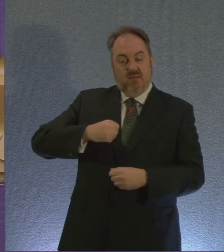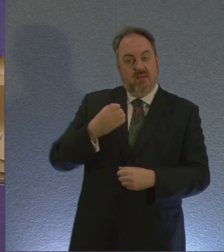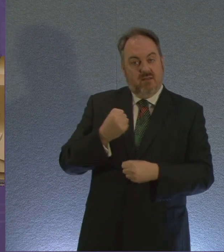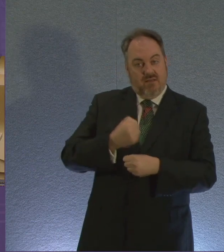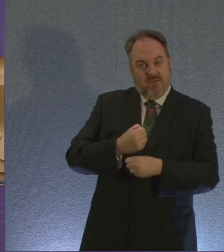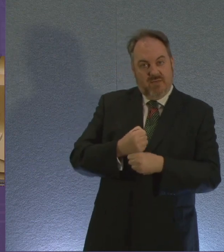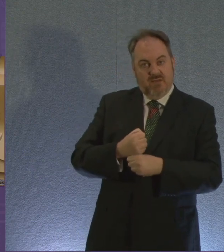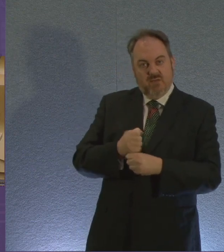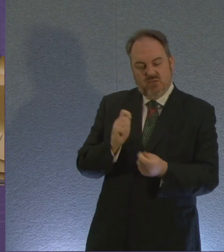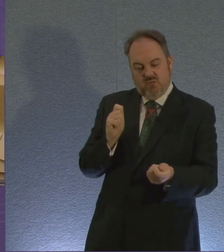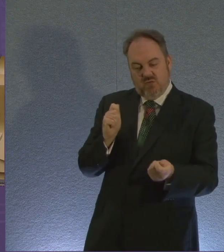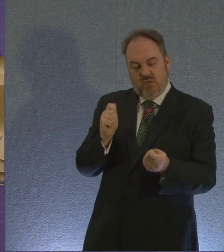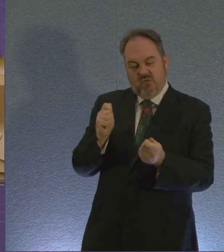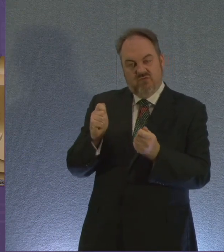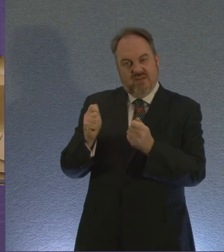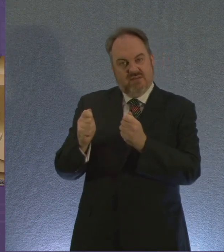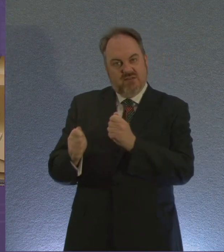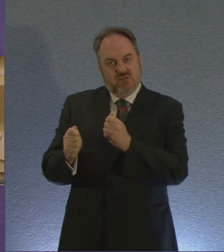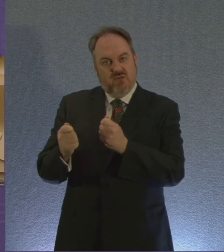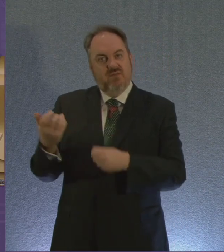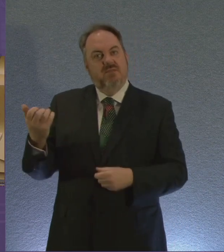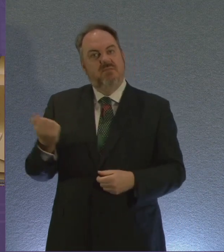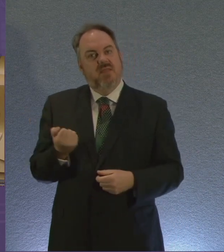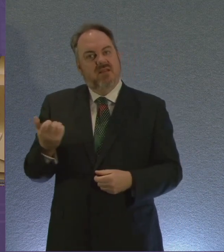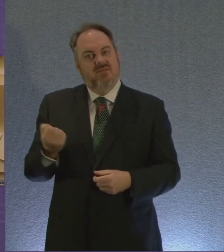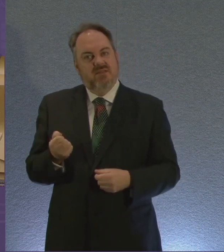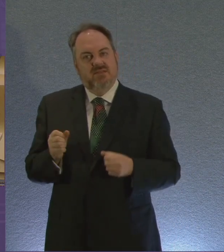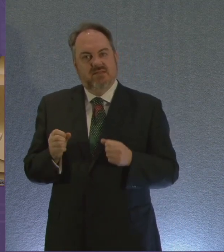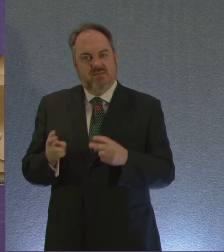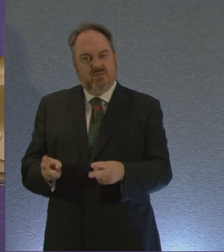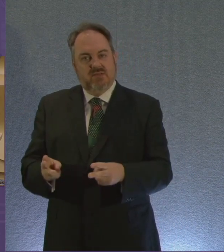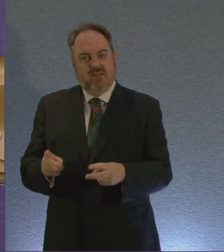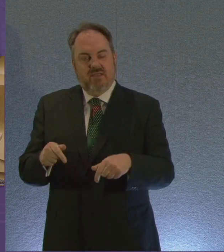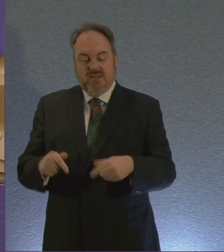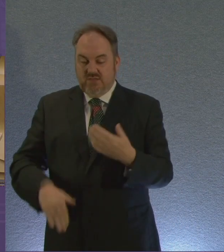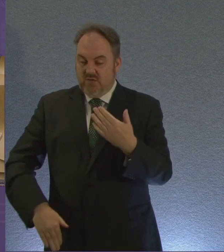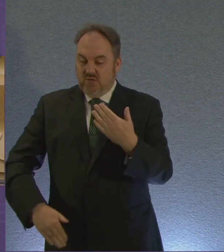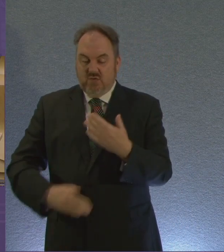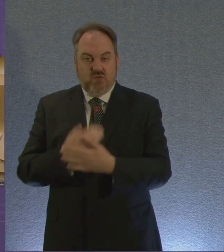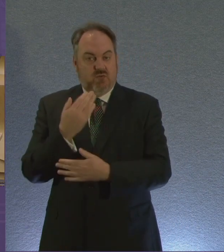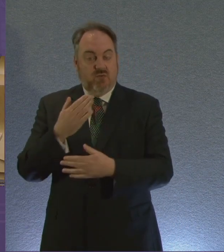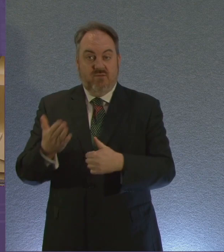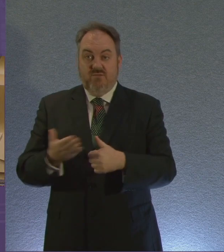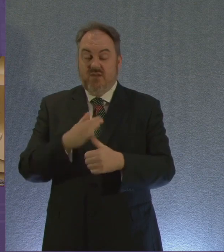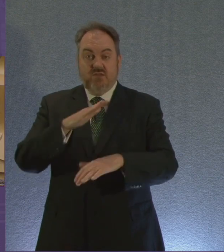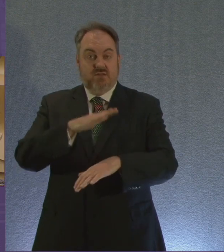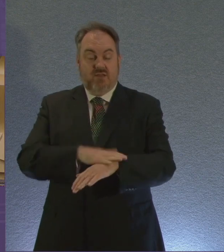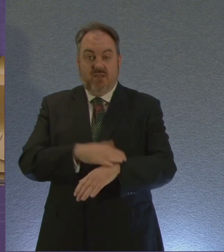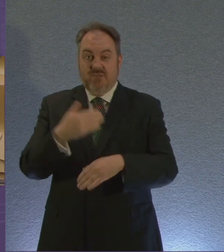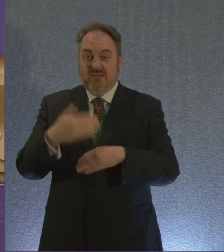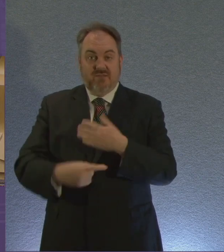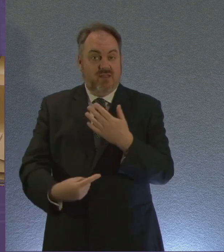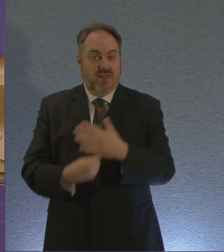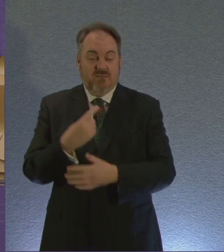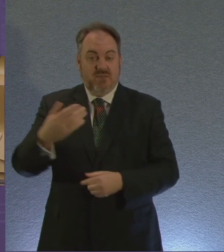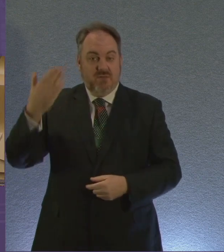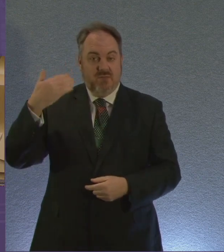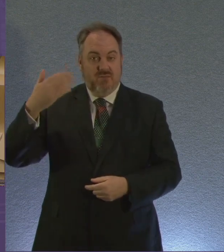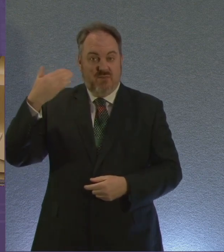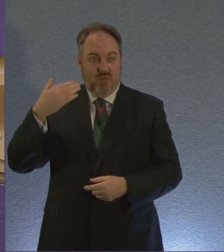of circumstances. These are unprecedented times, and I have agreed 2 priorities with my